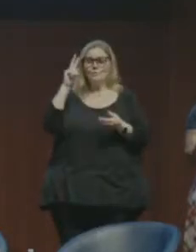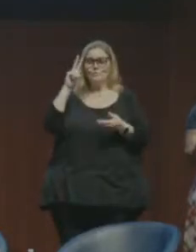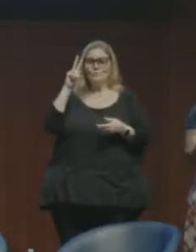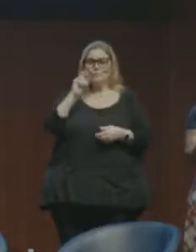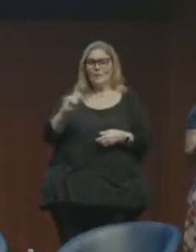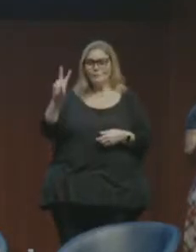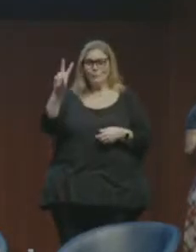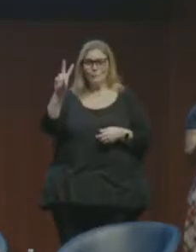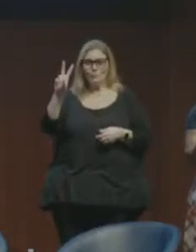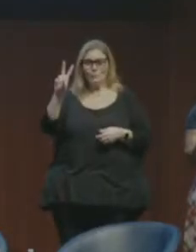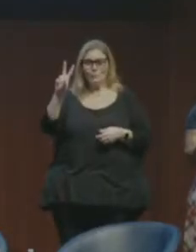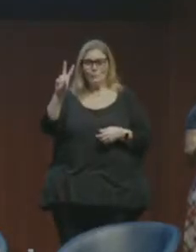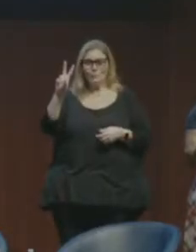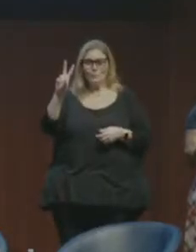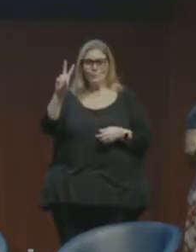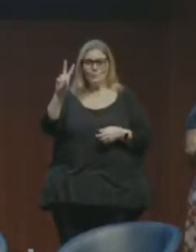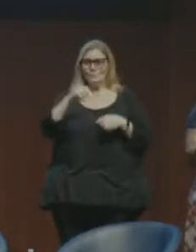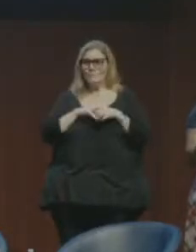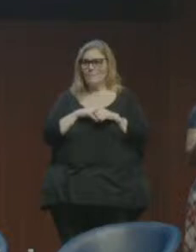2002.